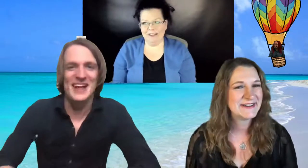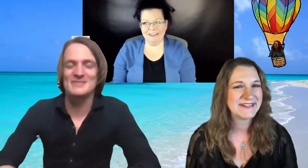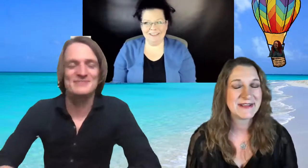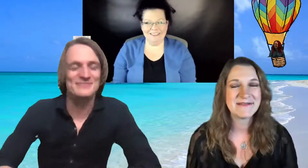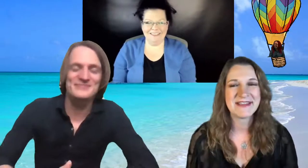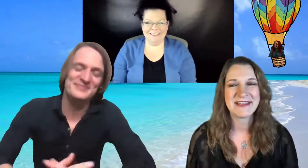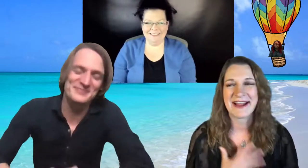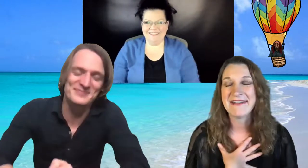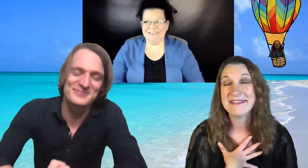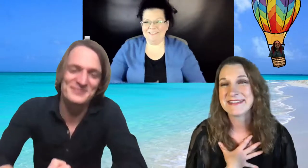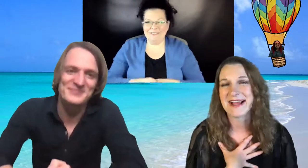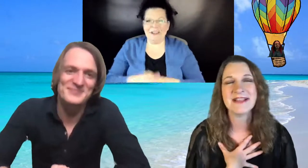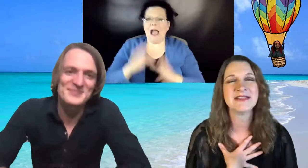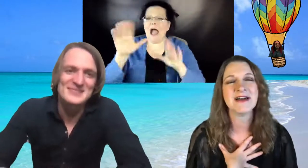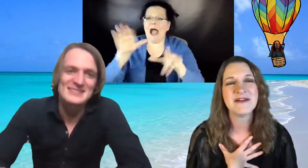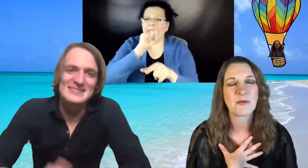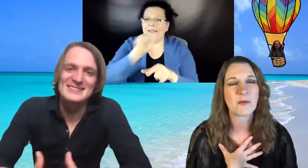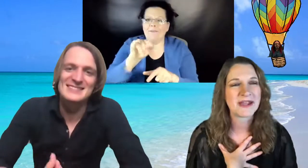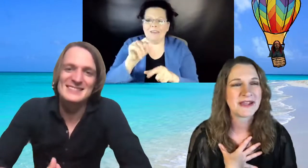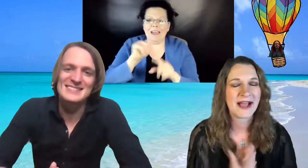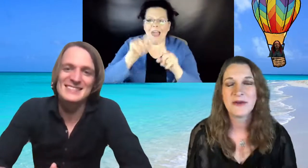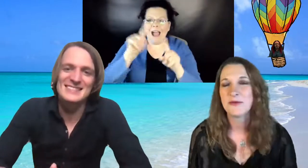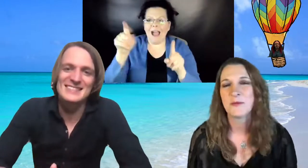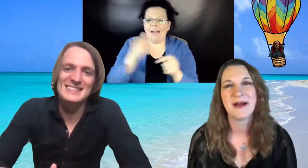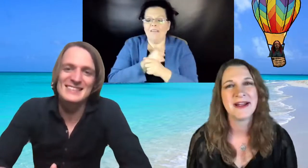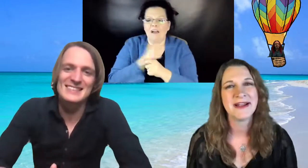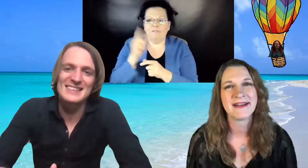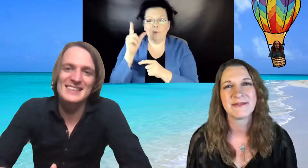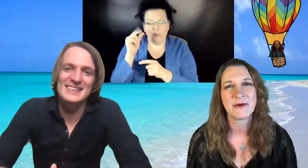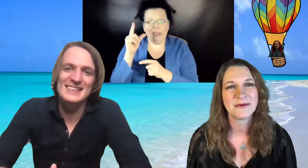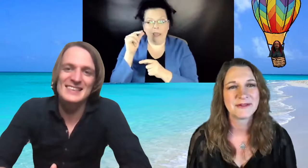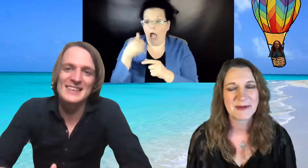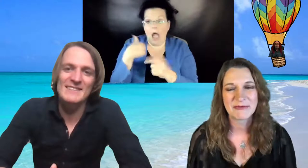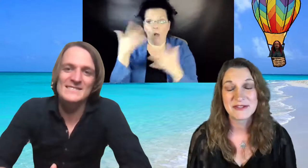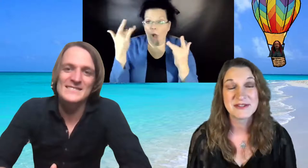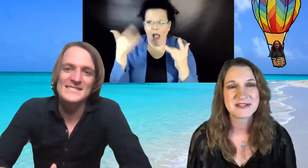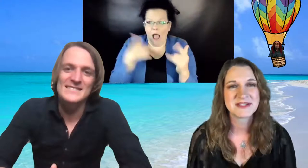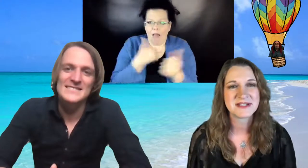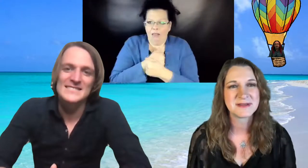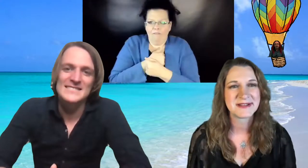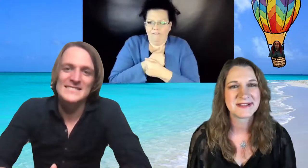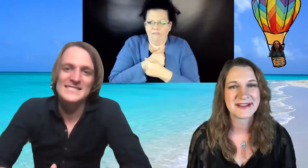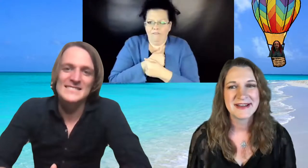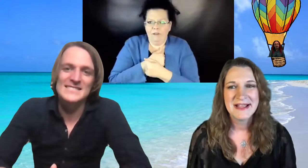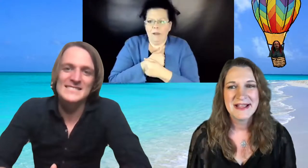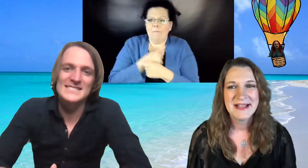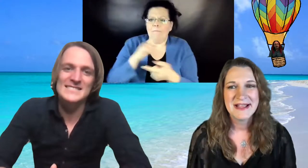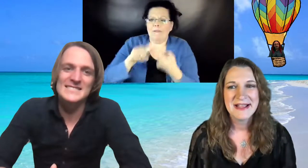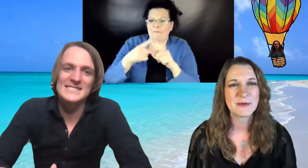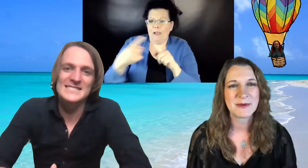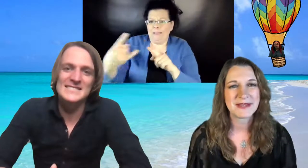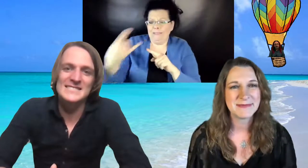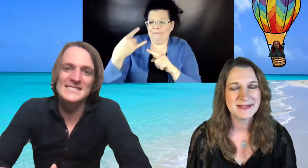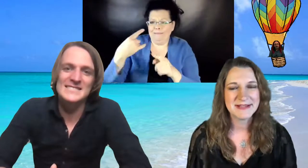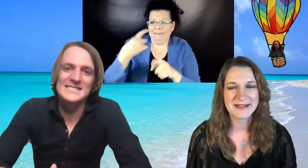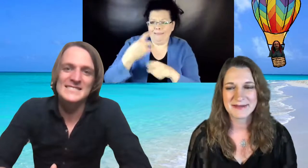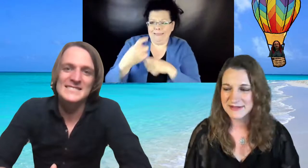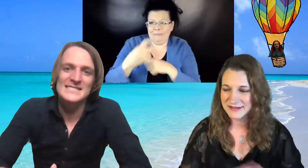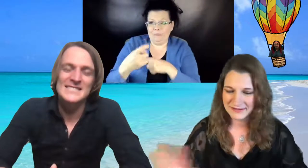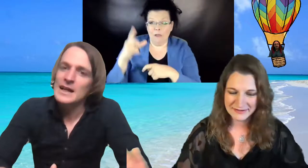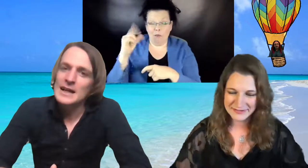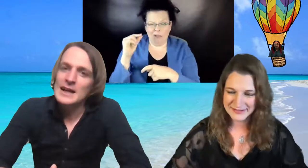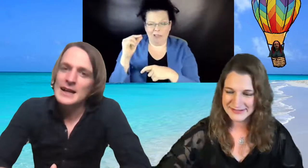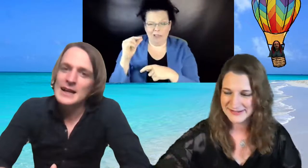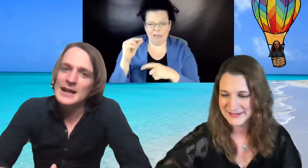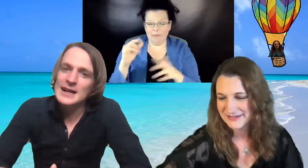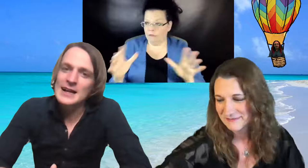See, well, that's why. Oh, I love that. I love winking. I don't know why. I've always, my friends used to tease me that if someone would wink at me, I'd be